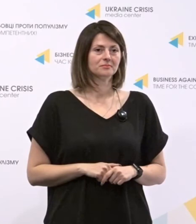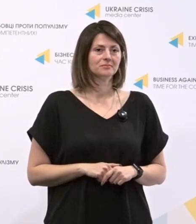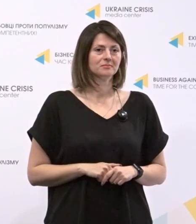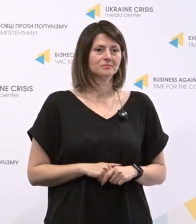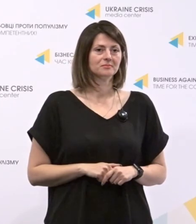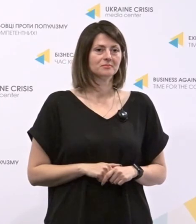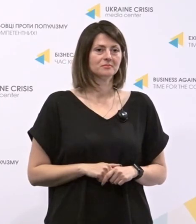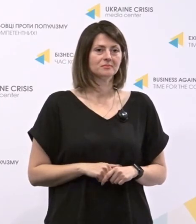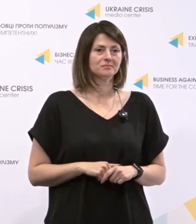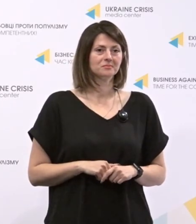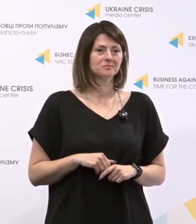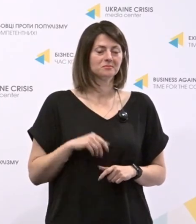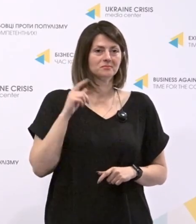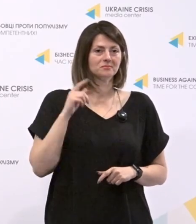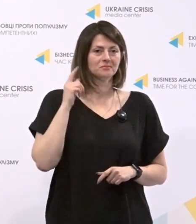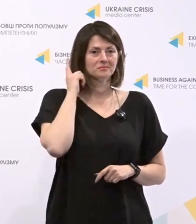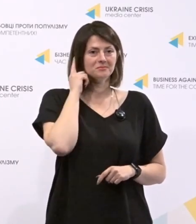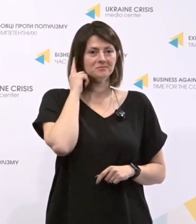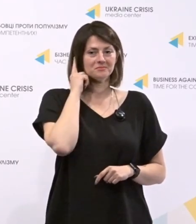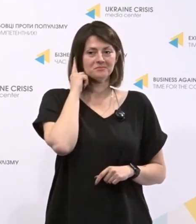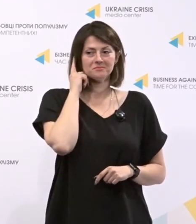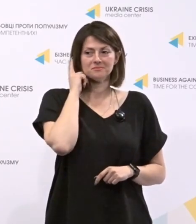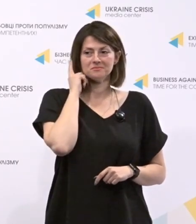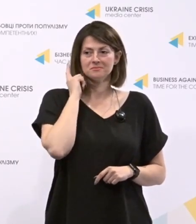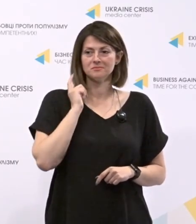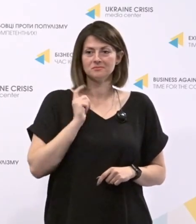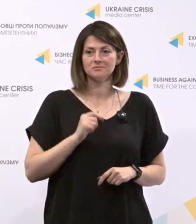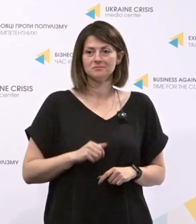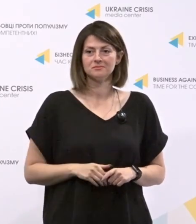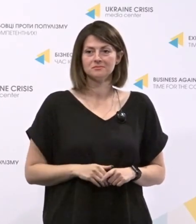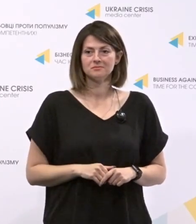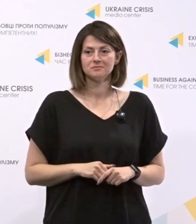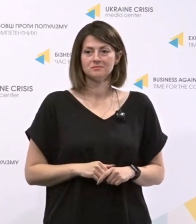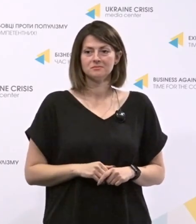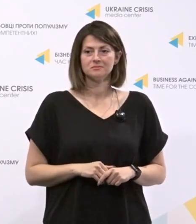What makes it different?